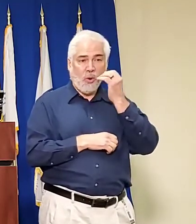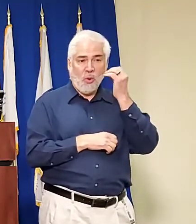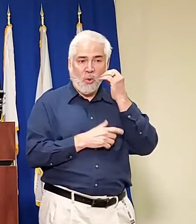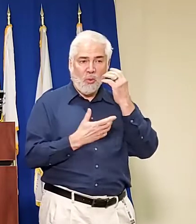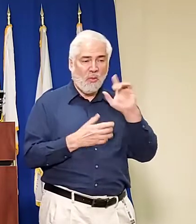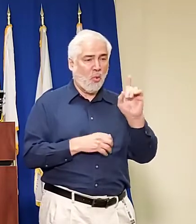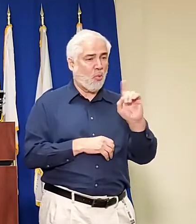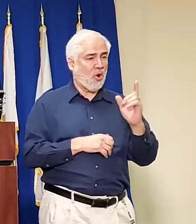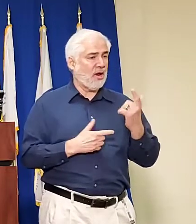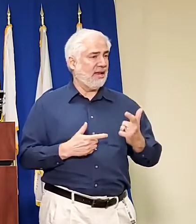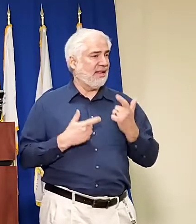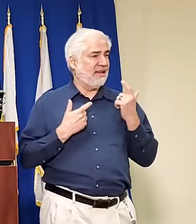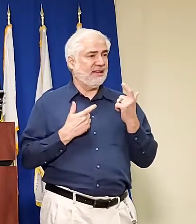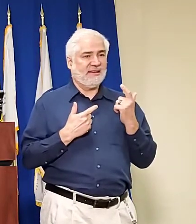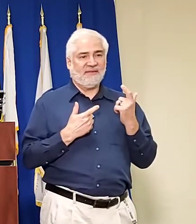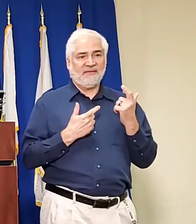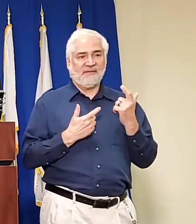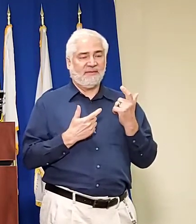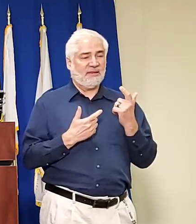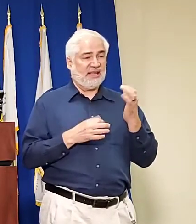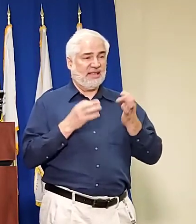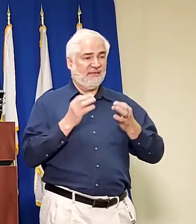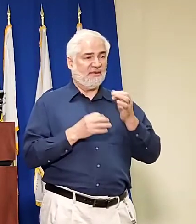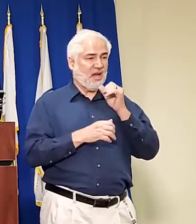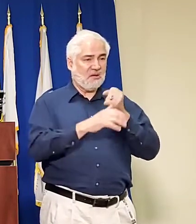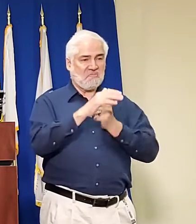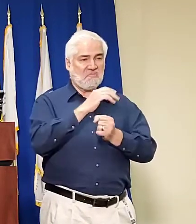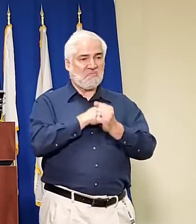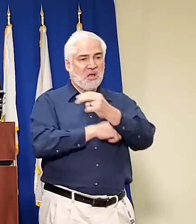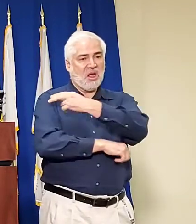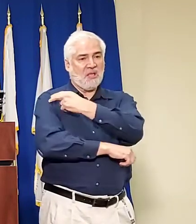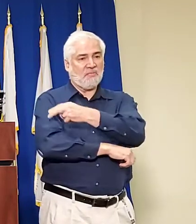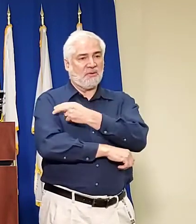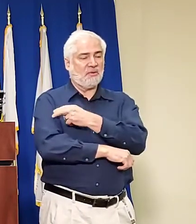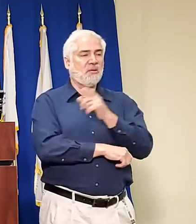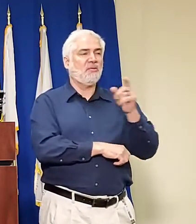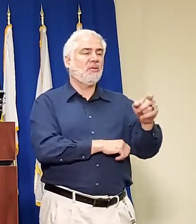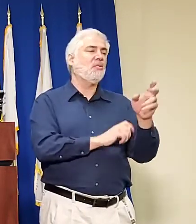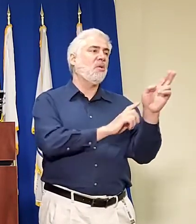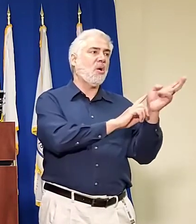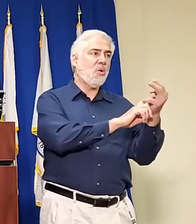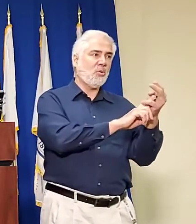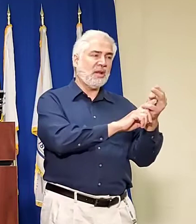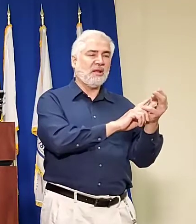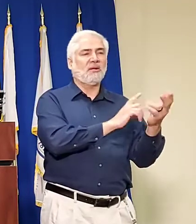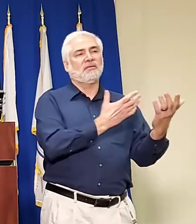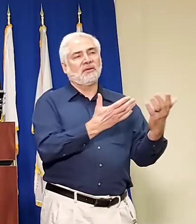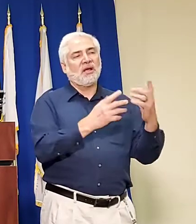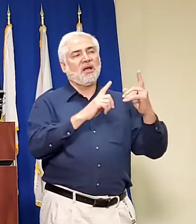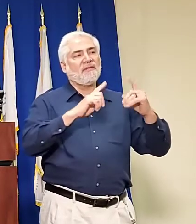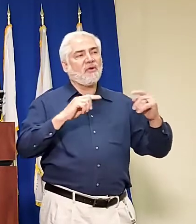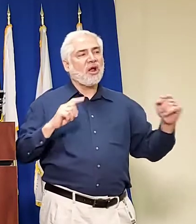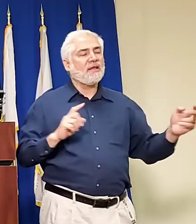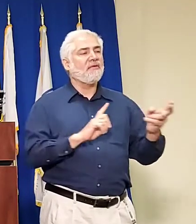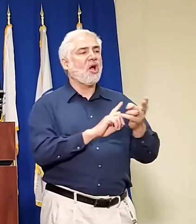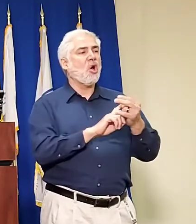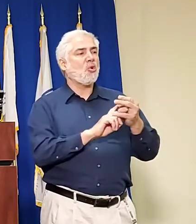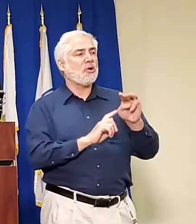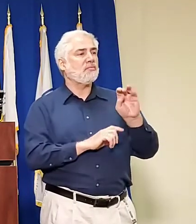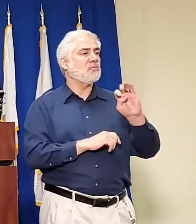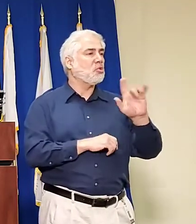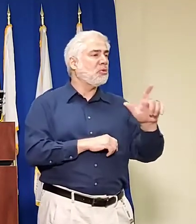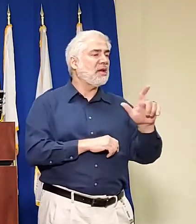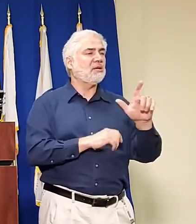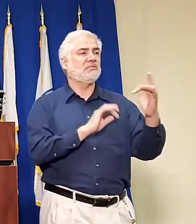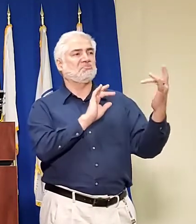where could they stay if they did not need to be in a hospital, and generally those will be in hotels. So there's a variety of hotels and motels that